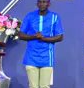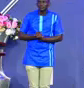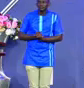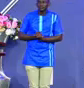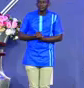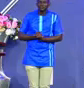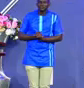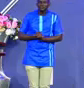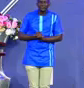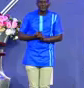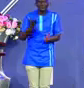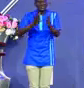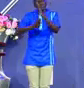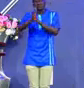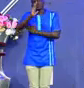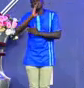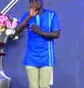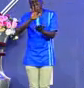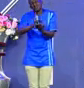mukama aweebwa ekitiibwa